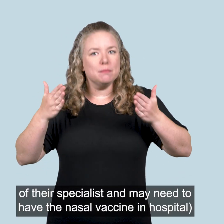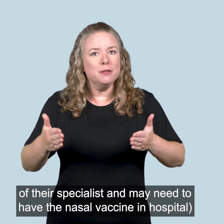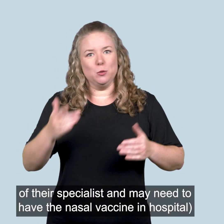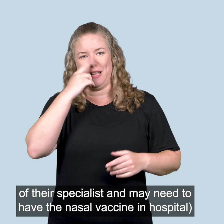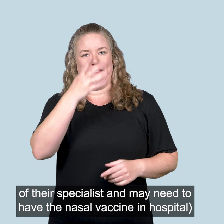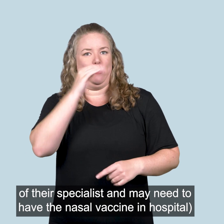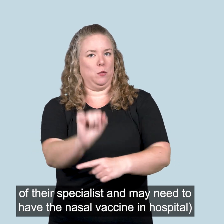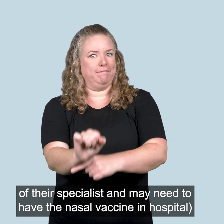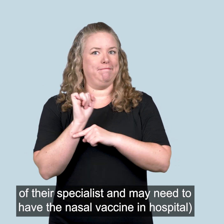hospital.